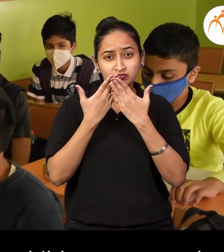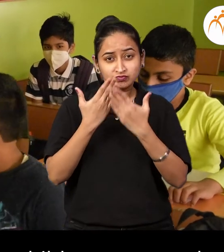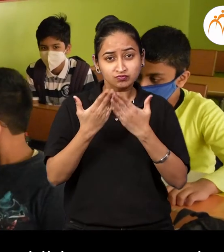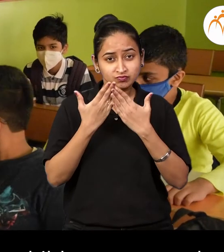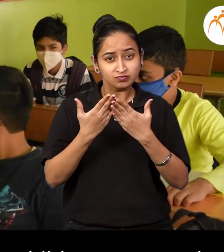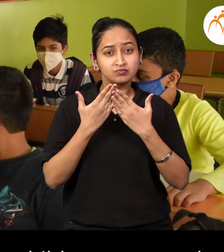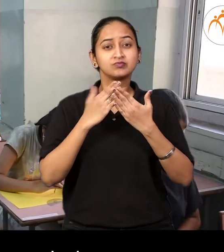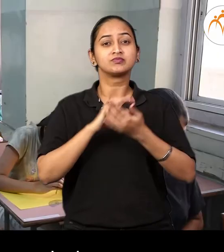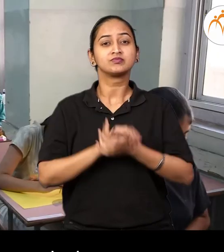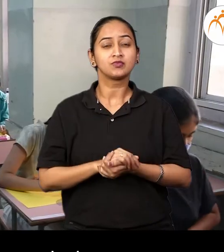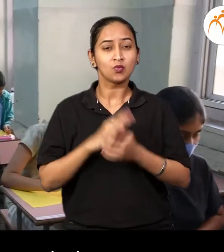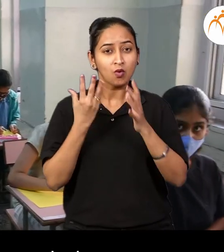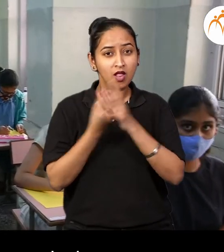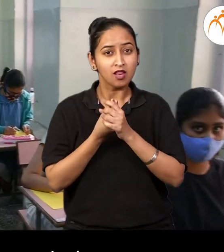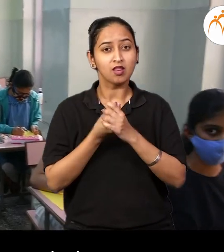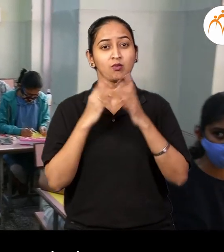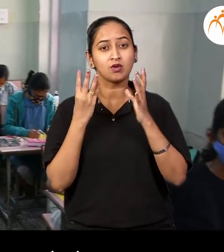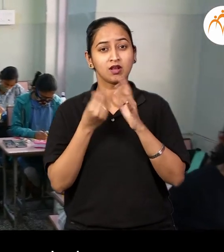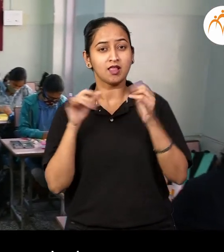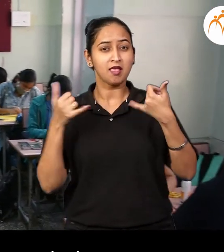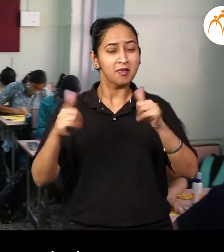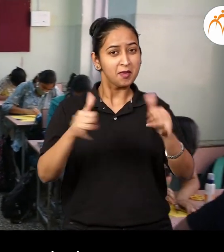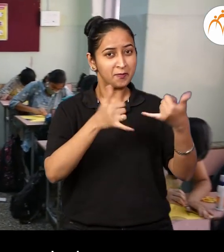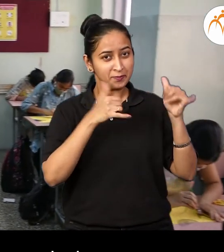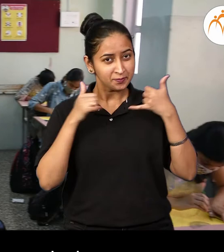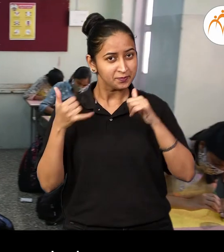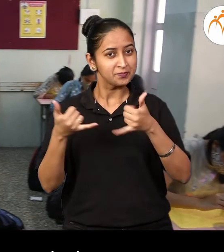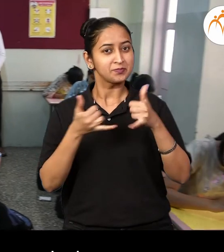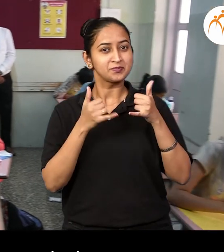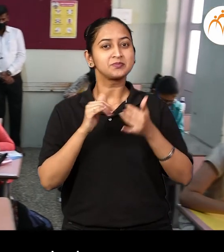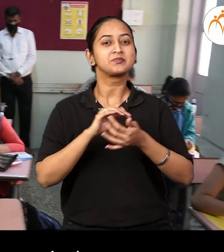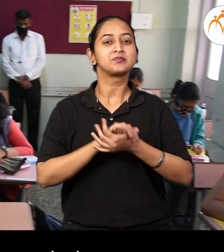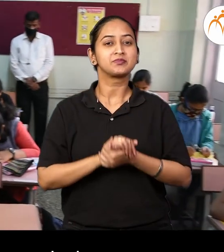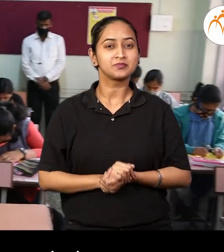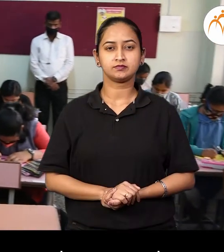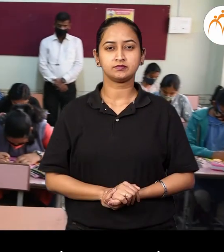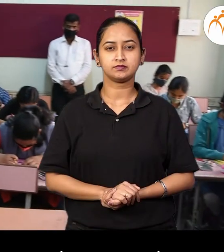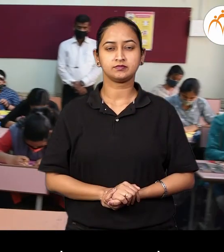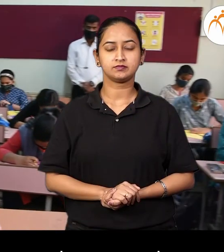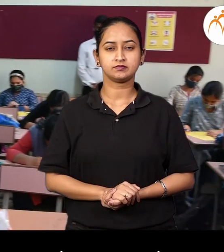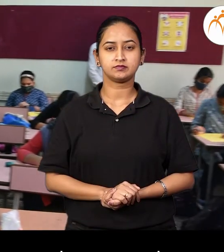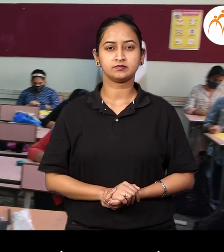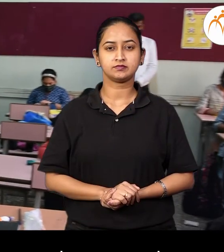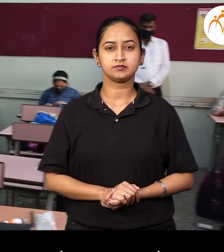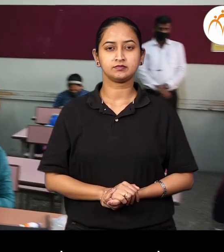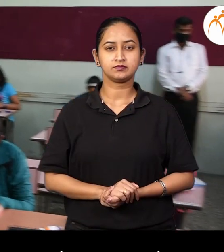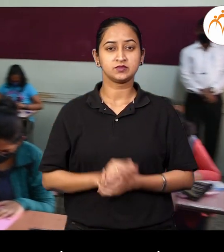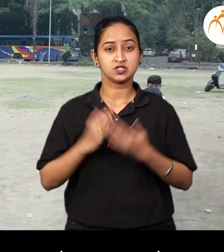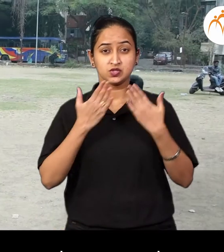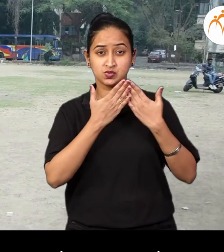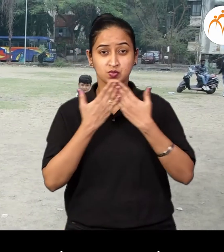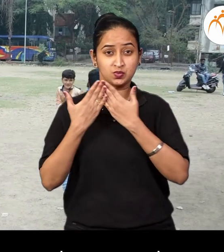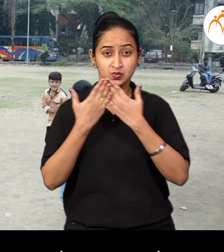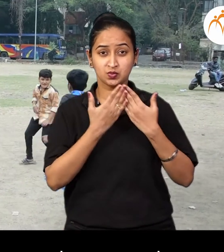together. They all study and play. The school has